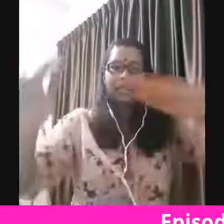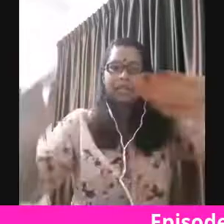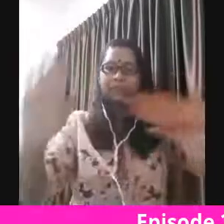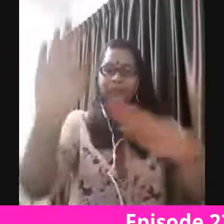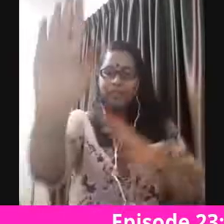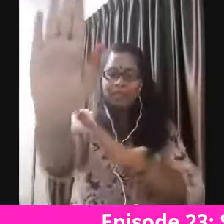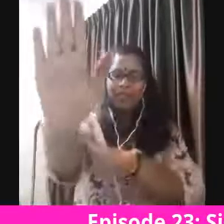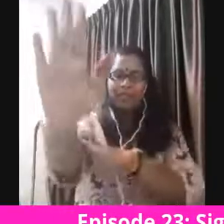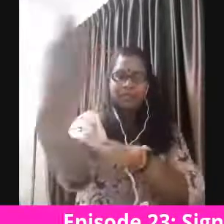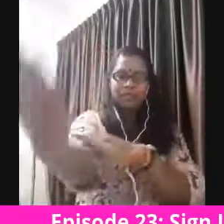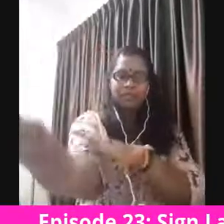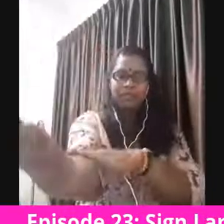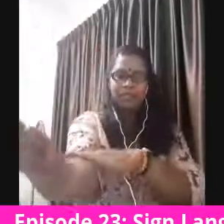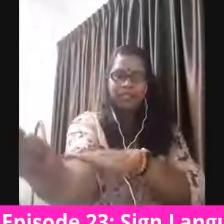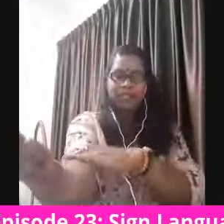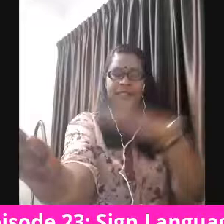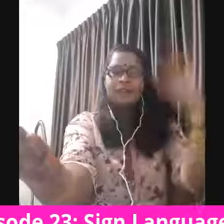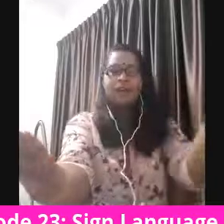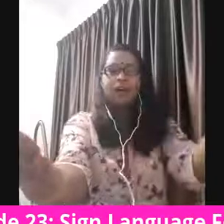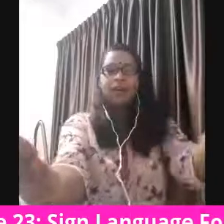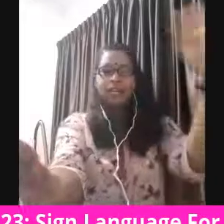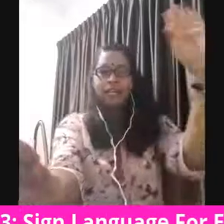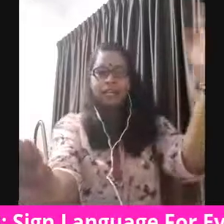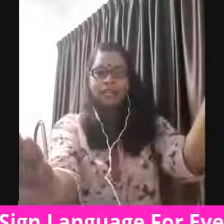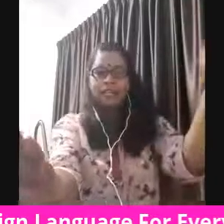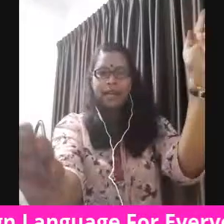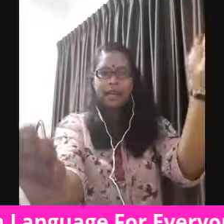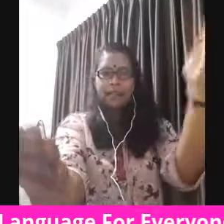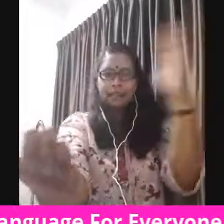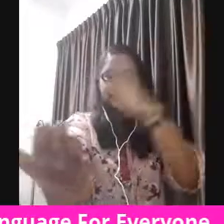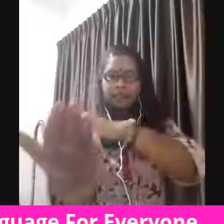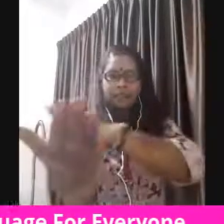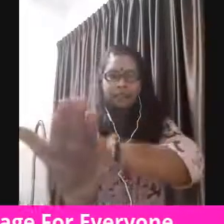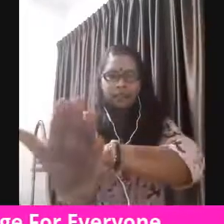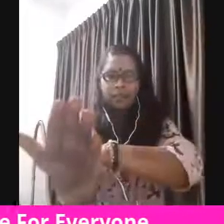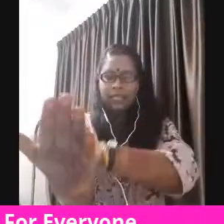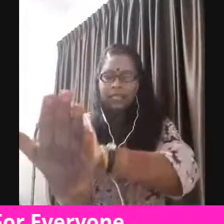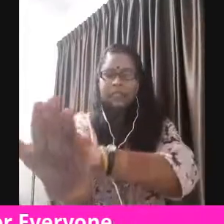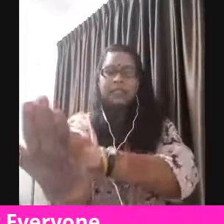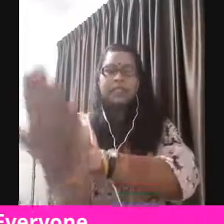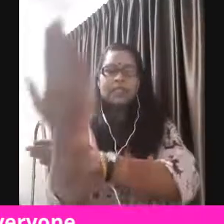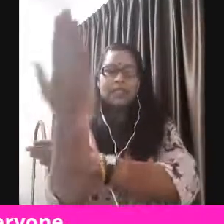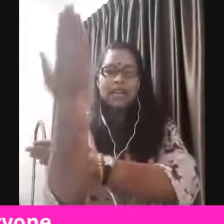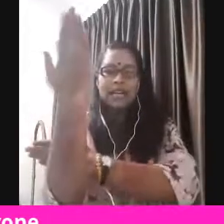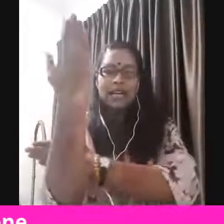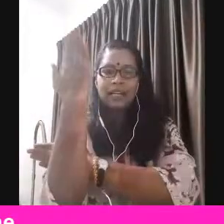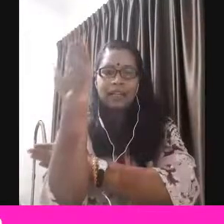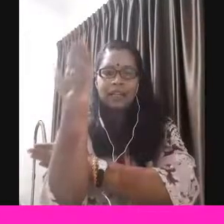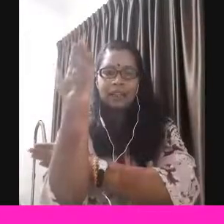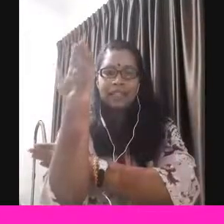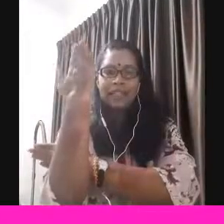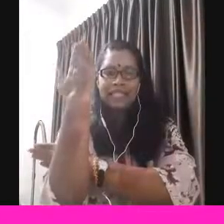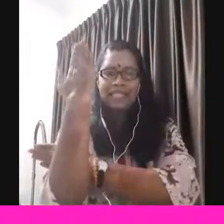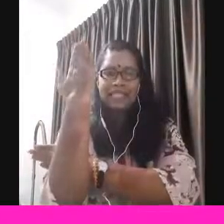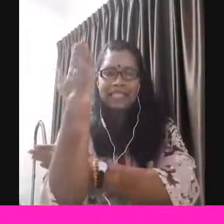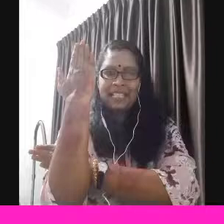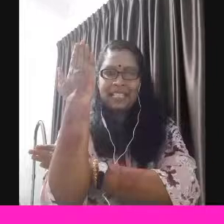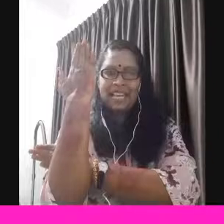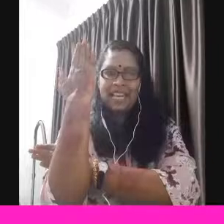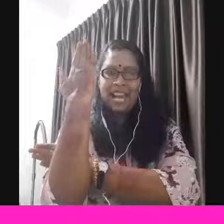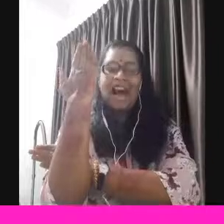Pagi. Okay. This Pagi. hand like this. Okay. This hand. Okay. Just